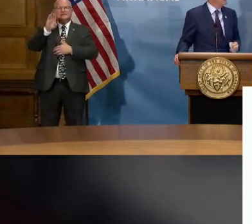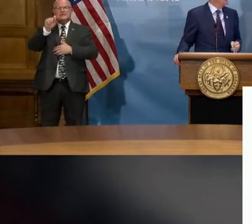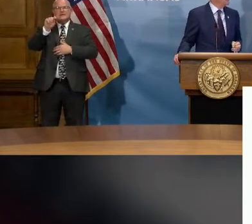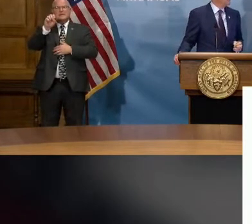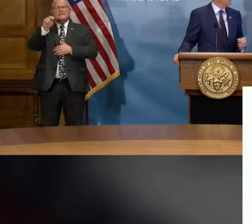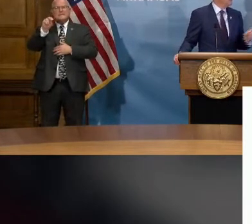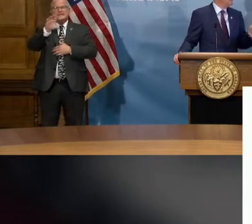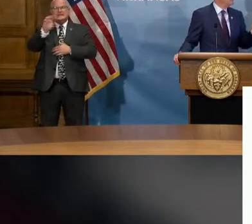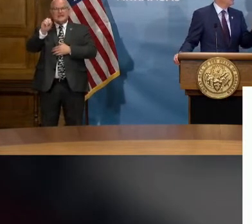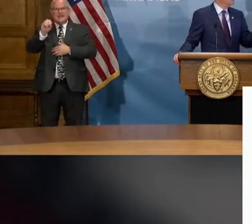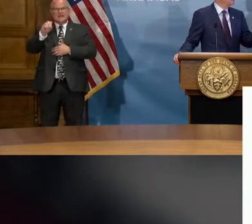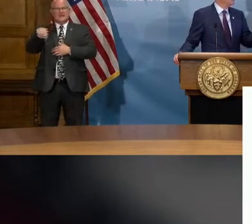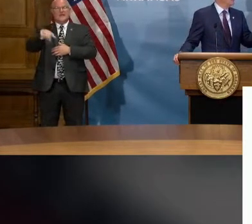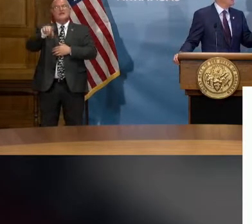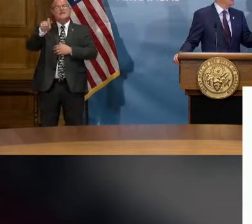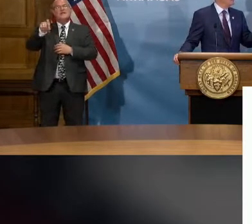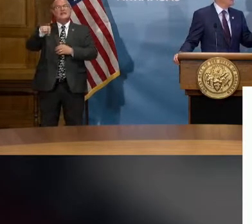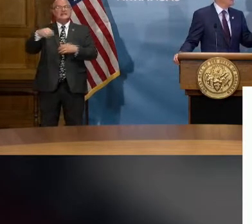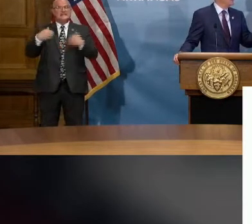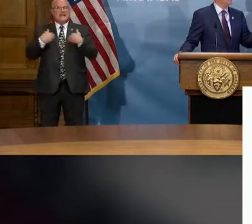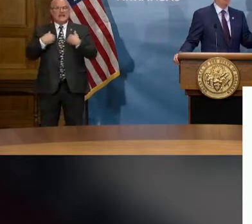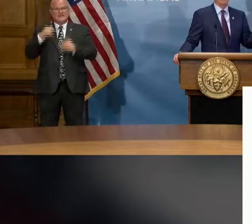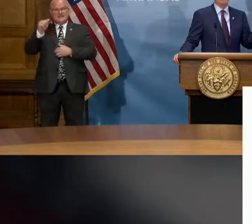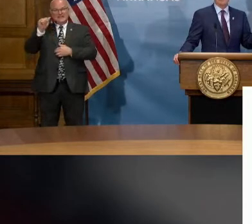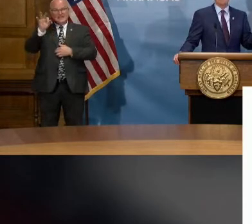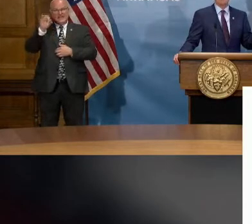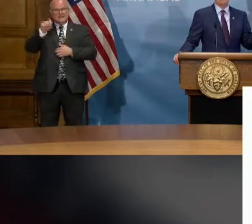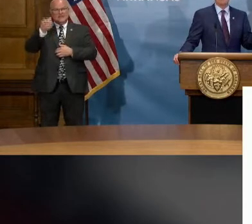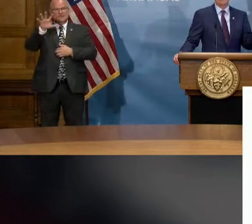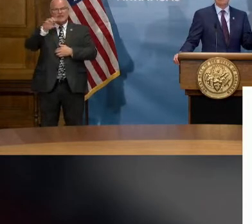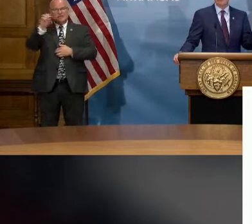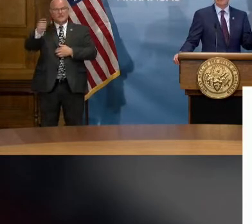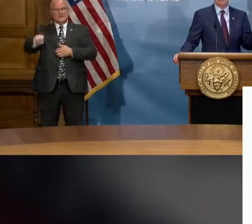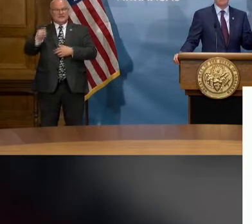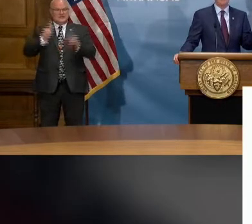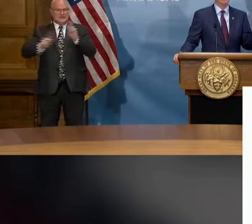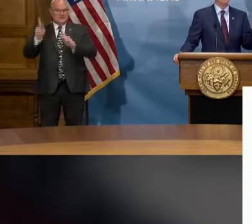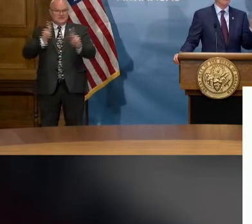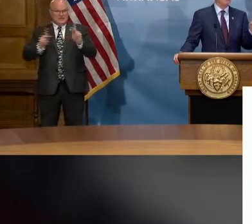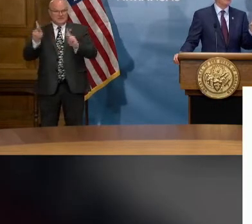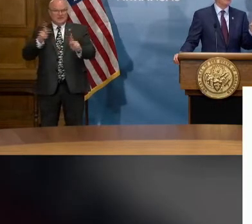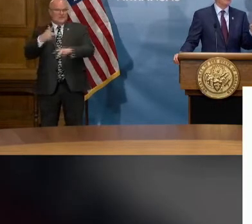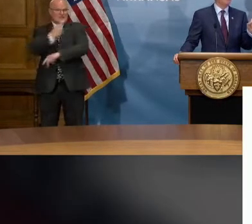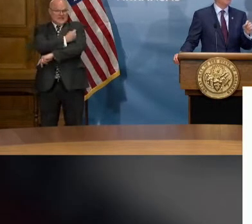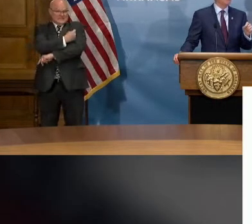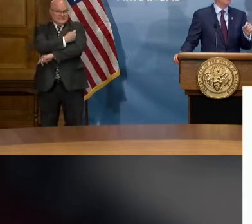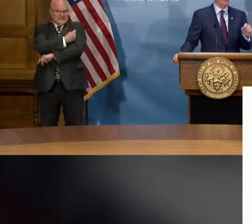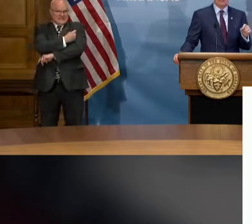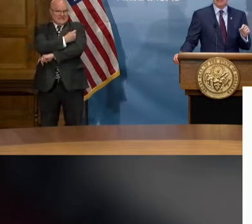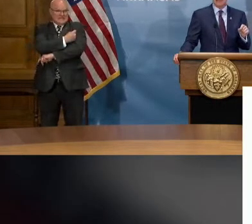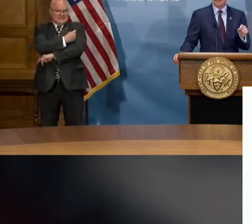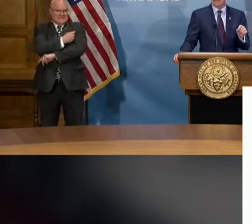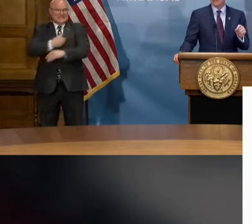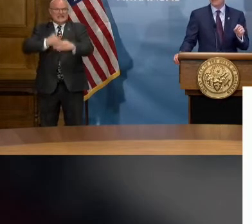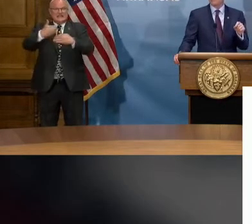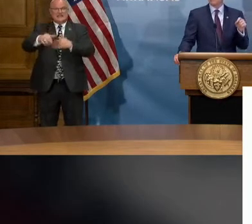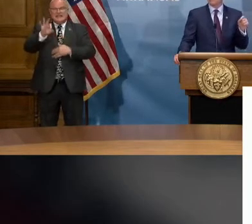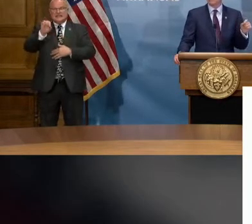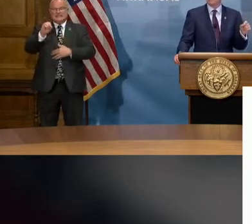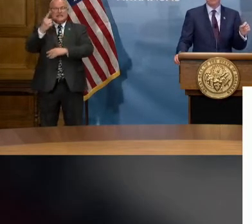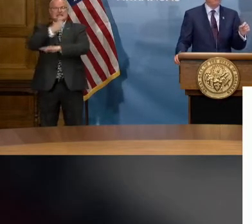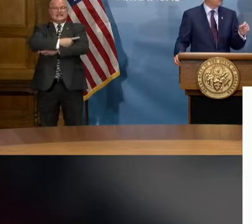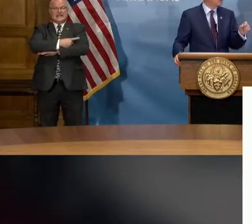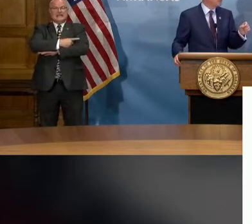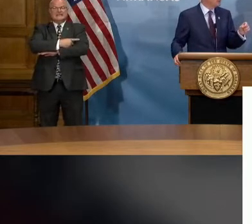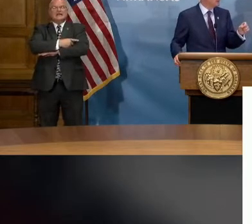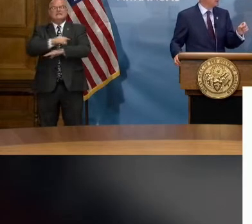County, they need to have 19.5% of their population vaccinated in the next 90 days to